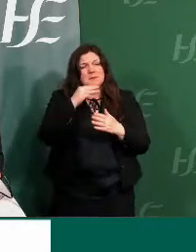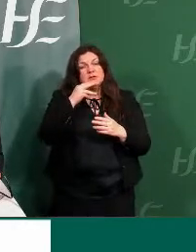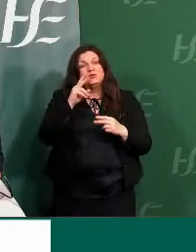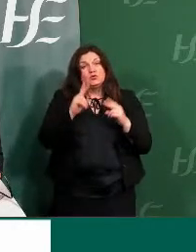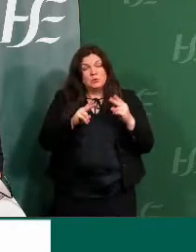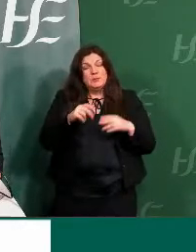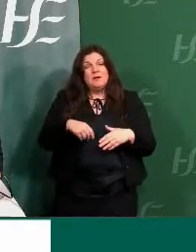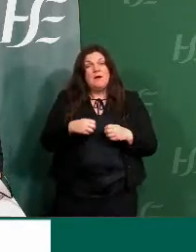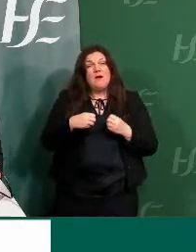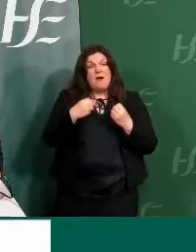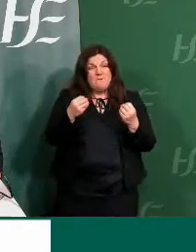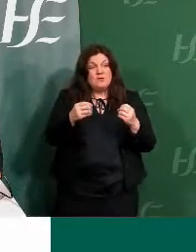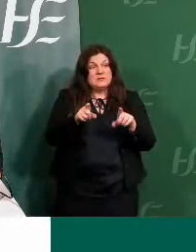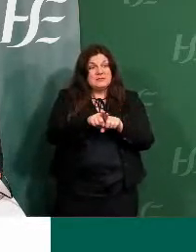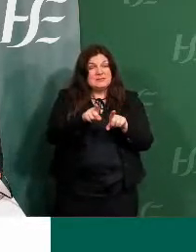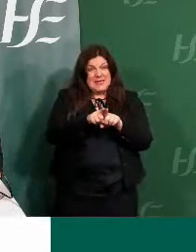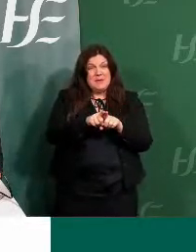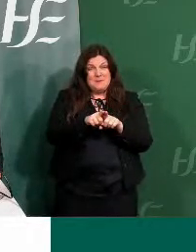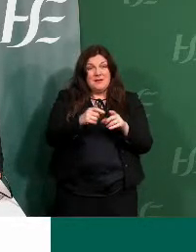the age of 40.